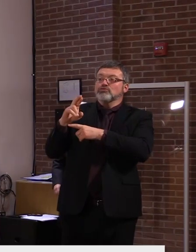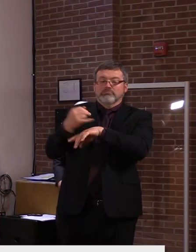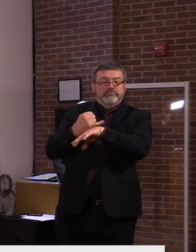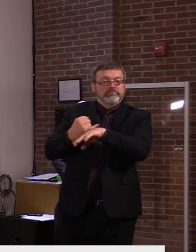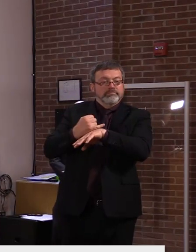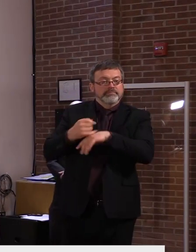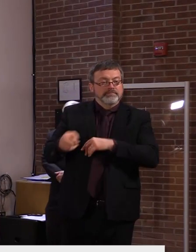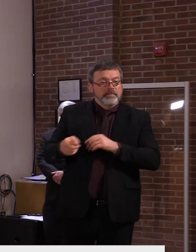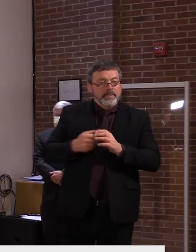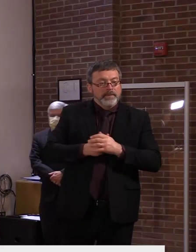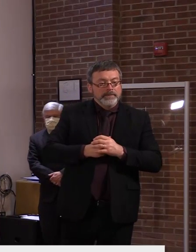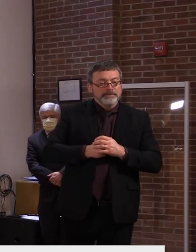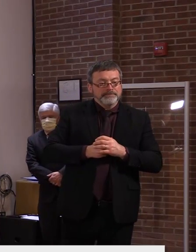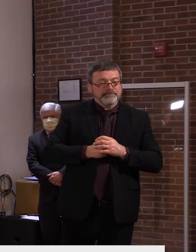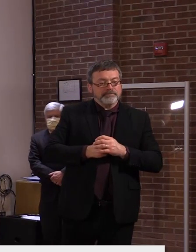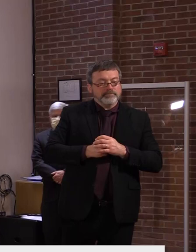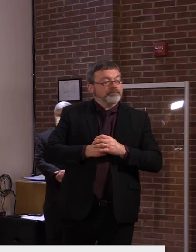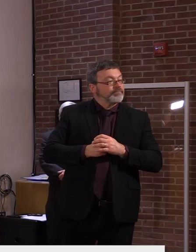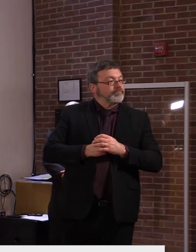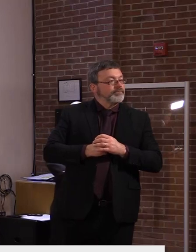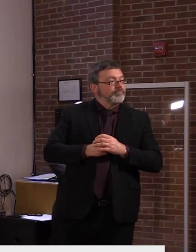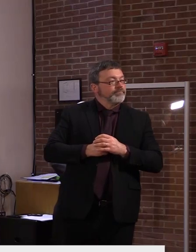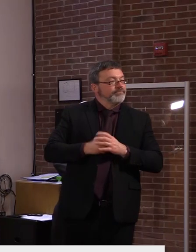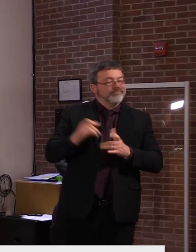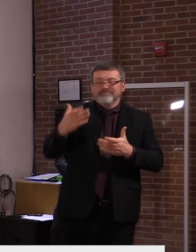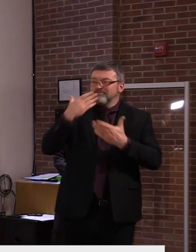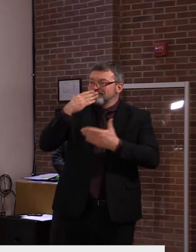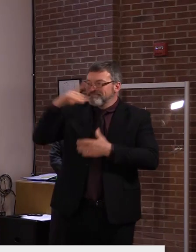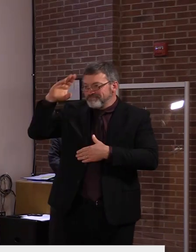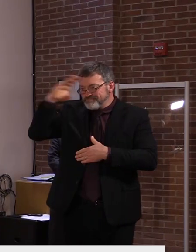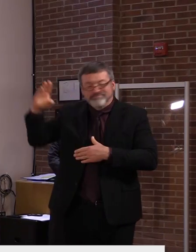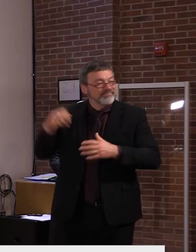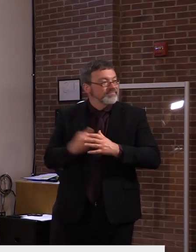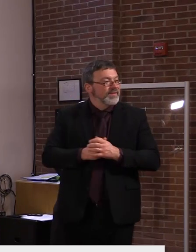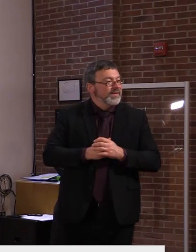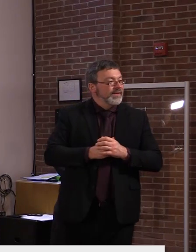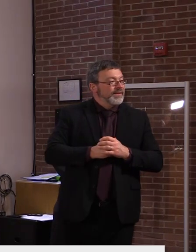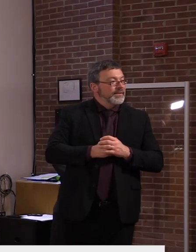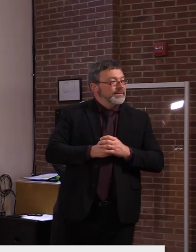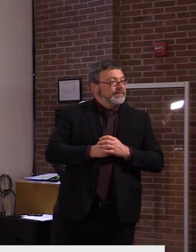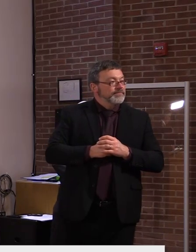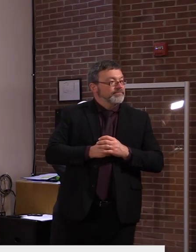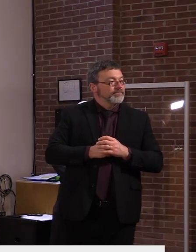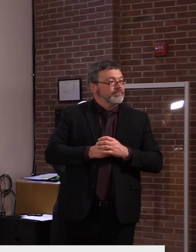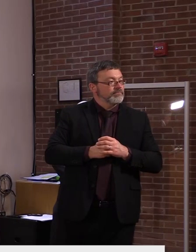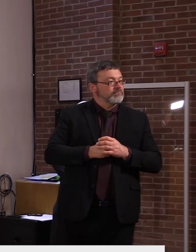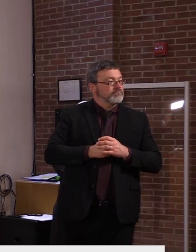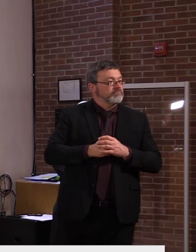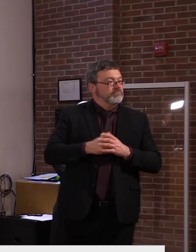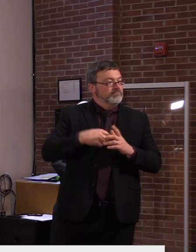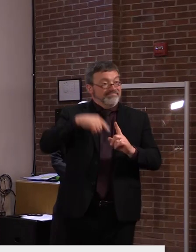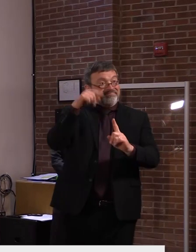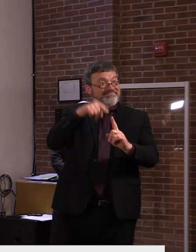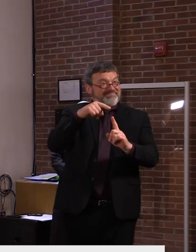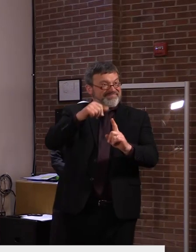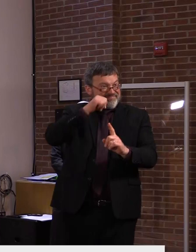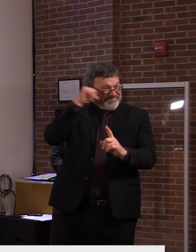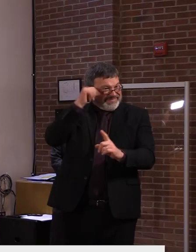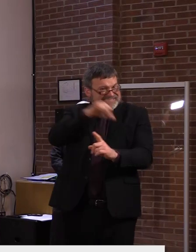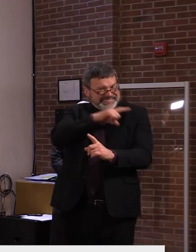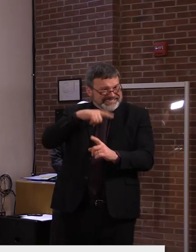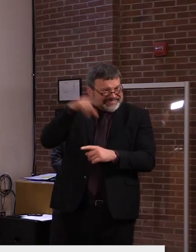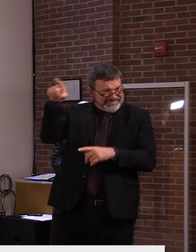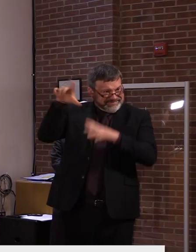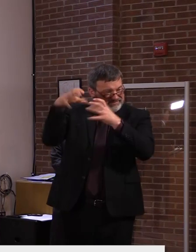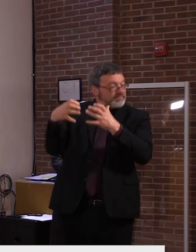Thank you, Jason. Hi, Governor. The special legislative session yesterday apparently was sparked in